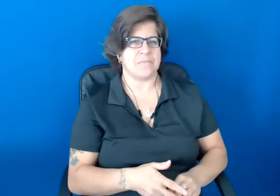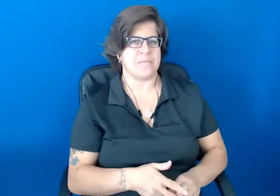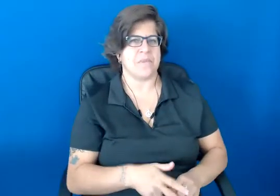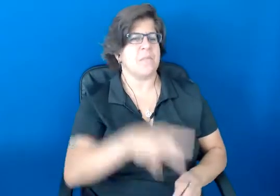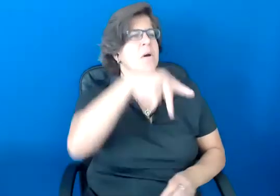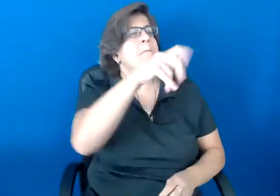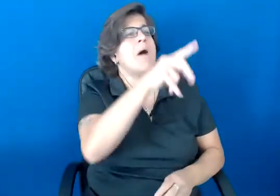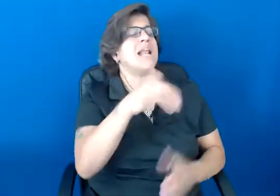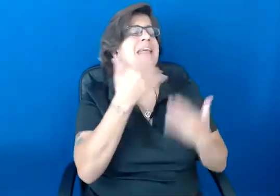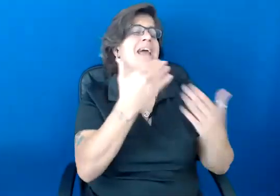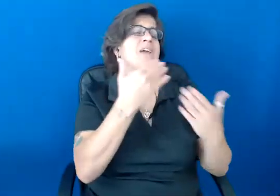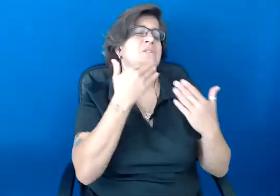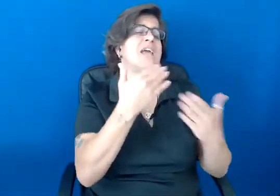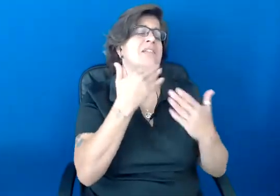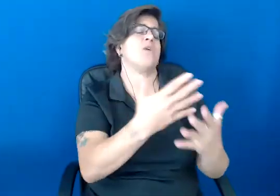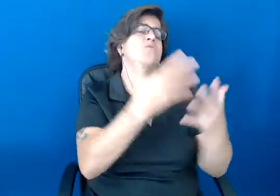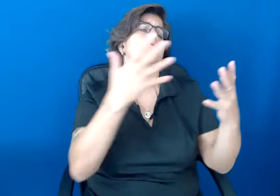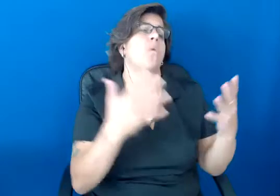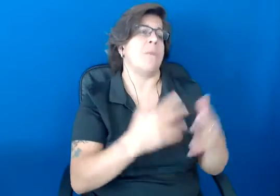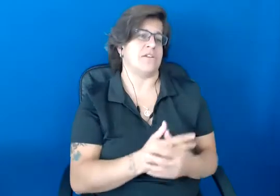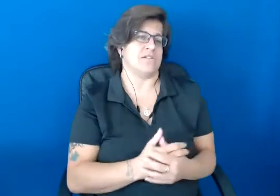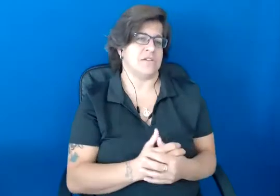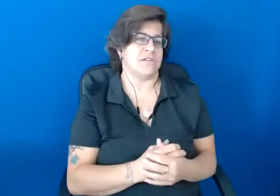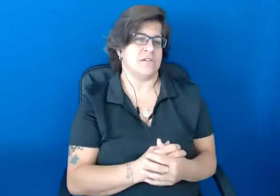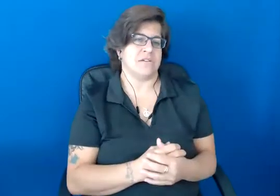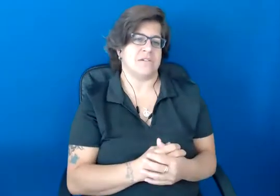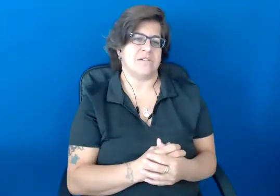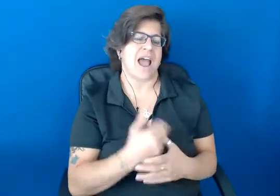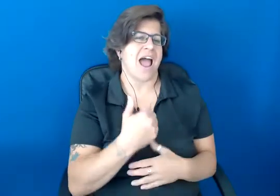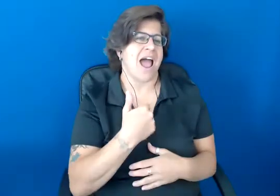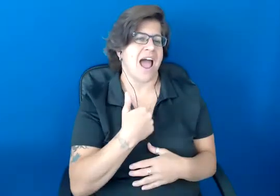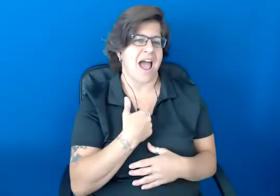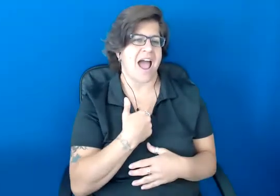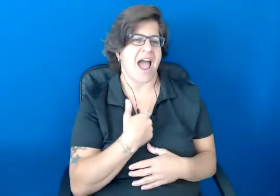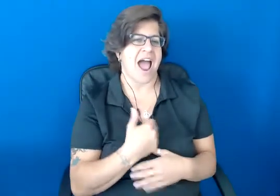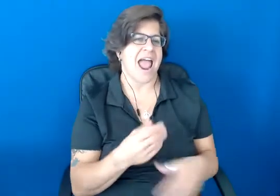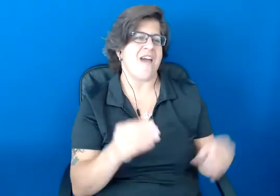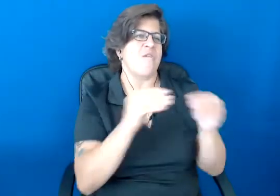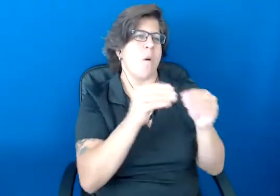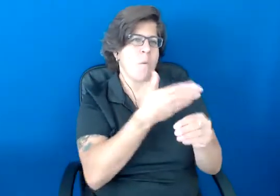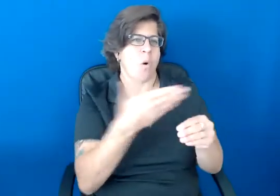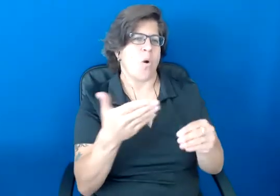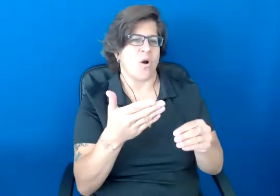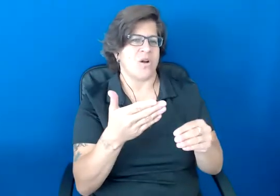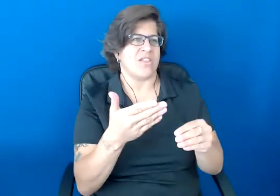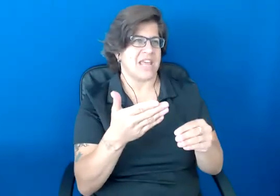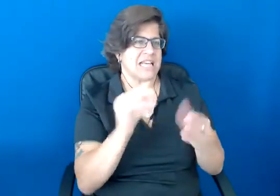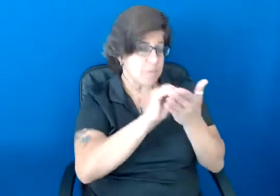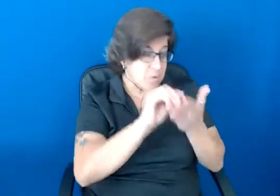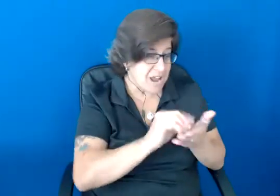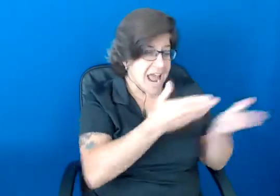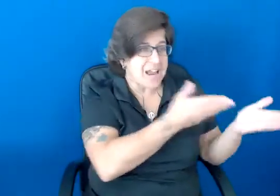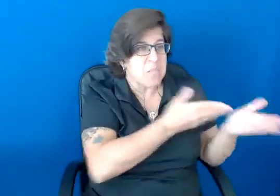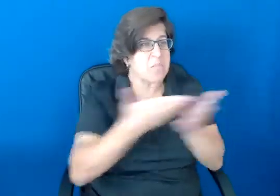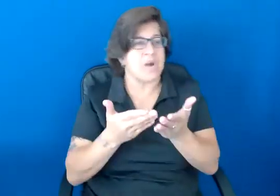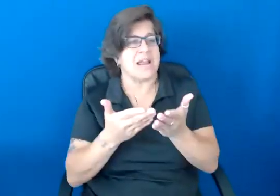Polly, thank you so much. I've got some more stuff to speak to my sponsor about